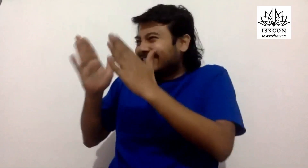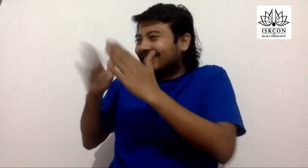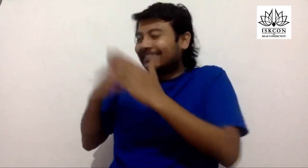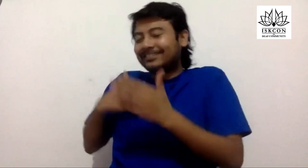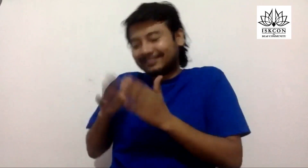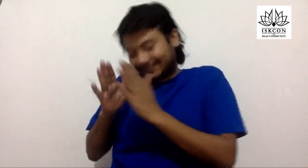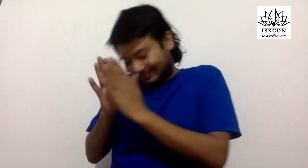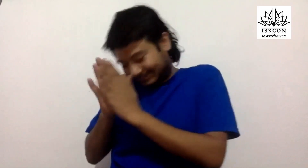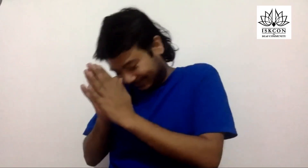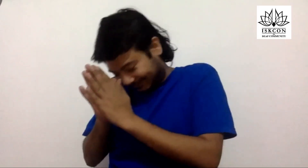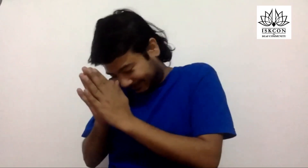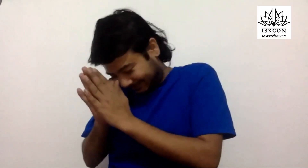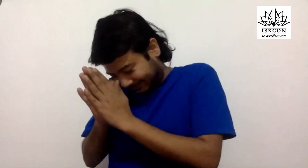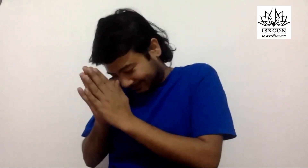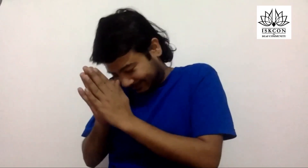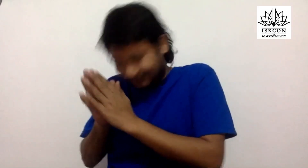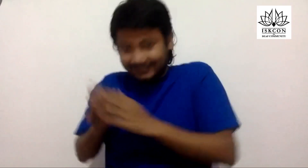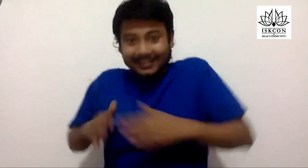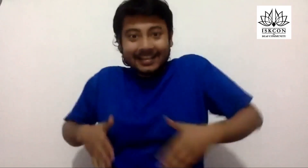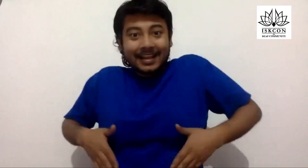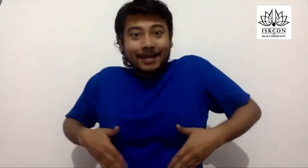which is the abode of the entire universe.